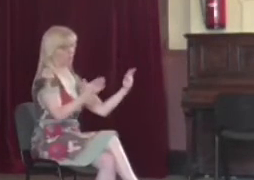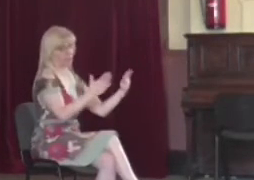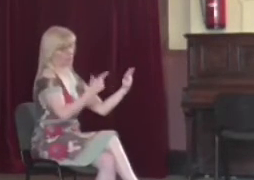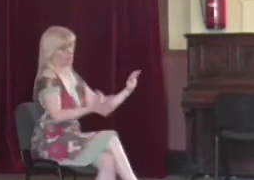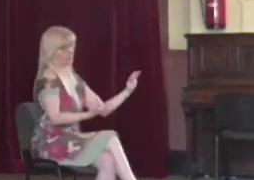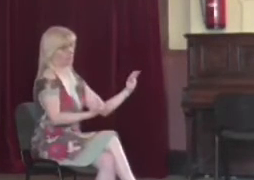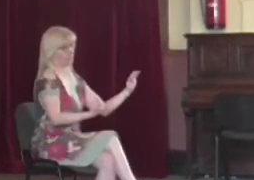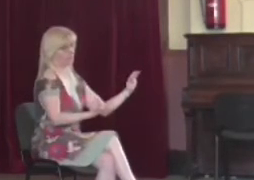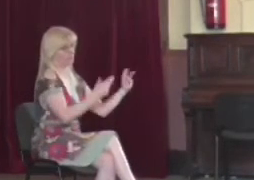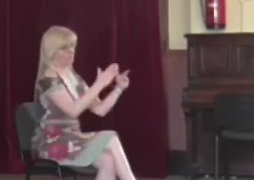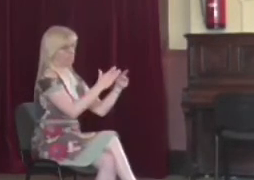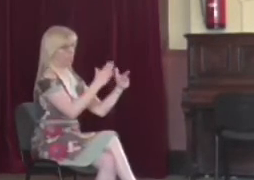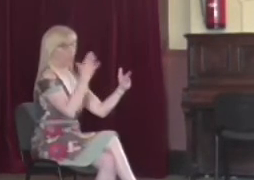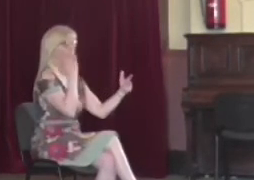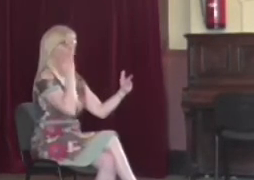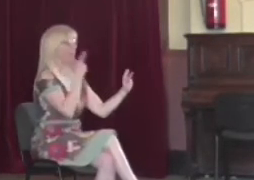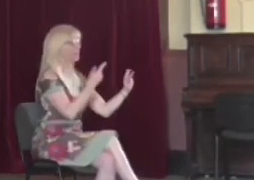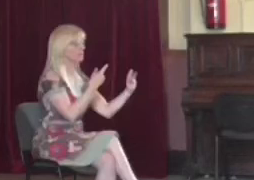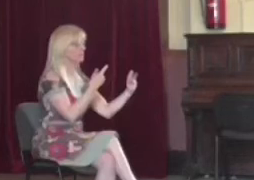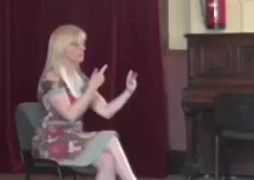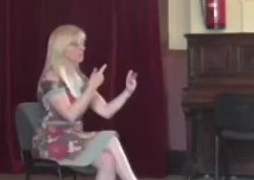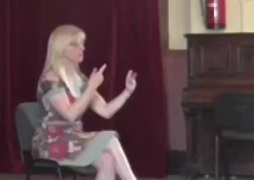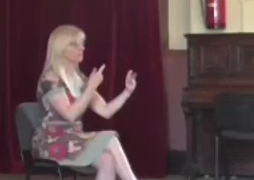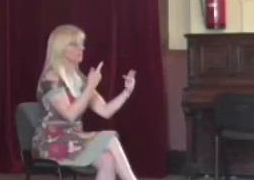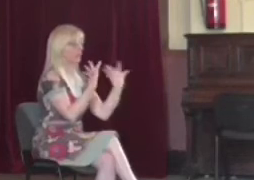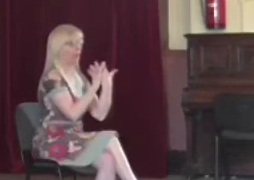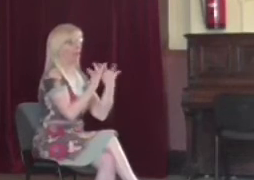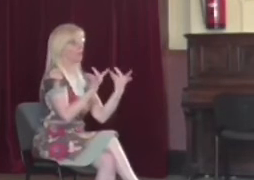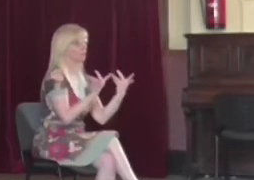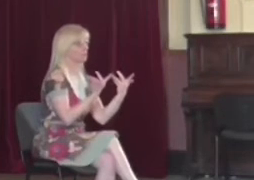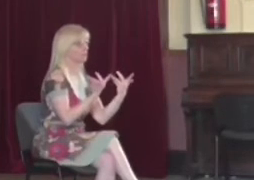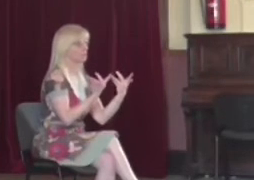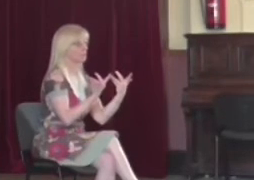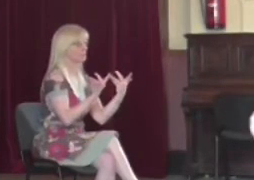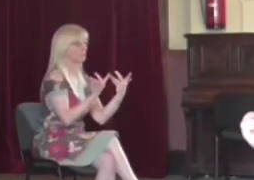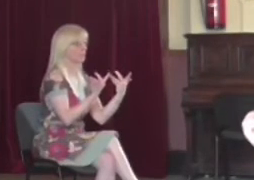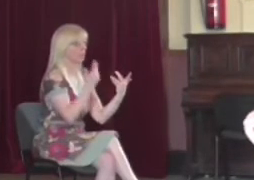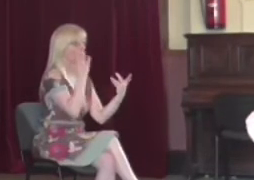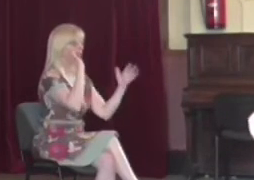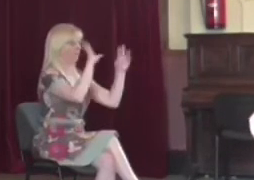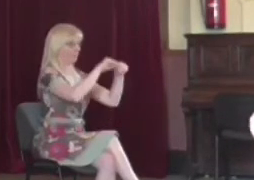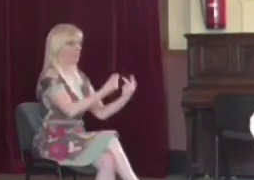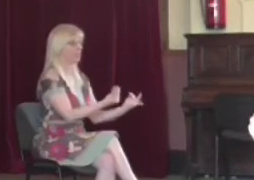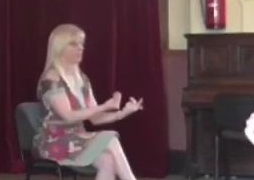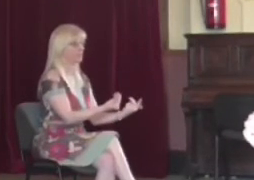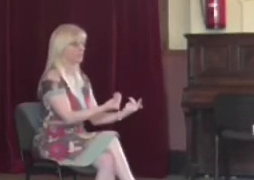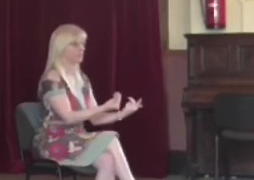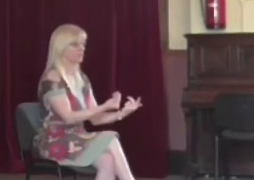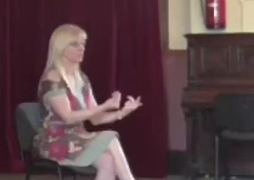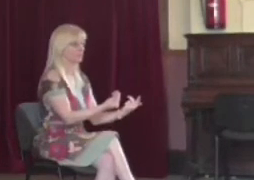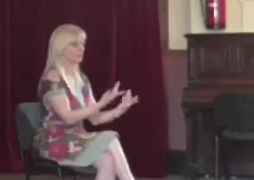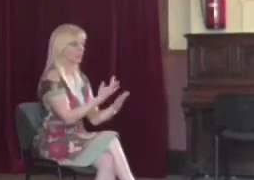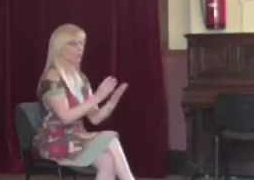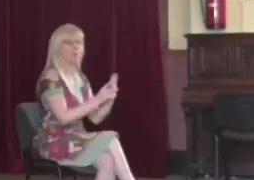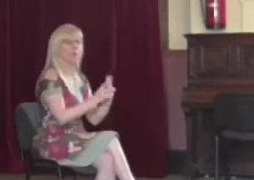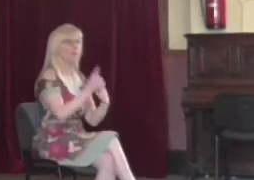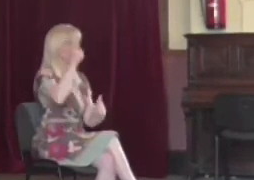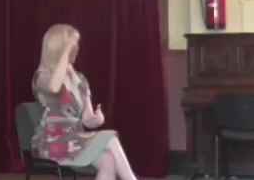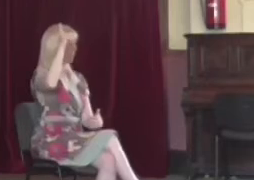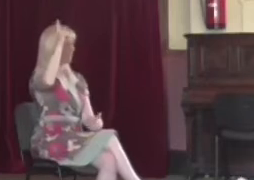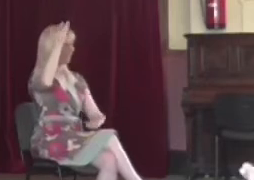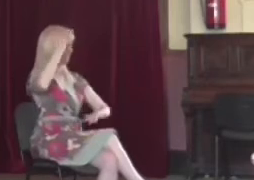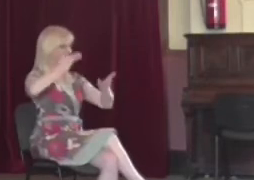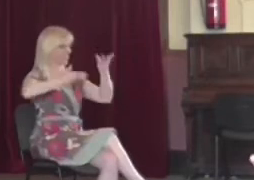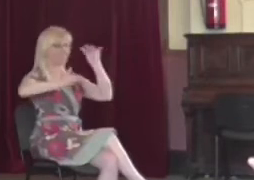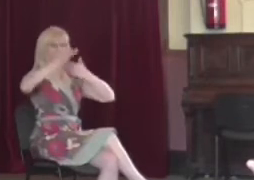Fear. But what will people think of me? People at work will do say stuff to me. The amazing thing about this Bible